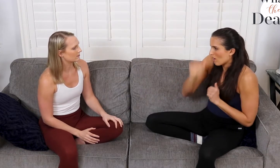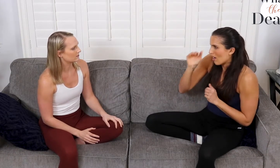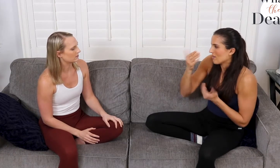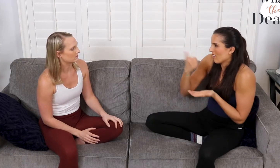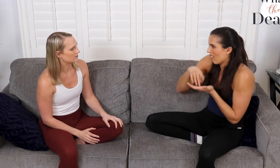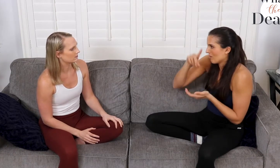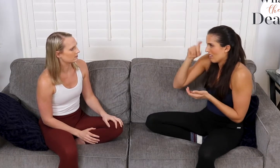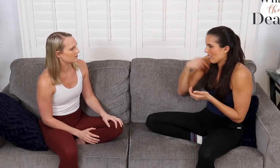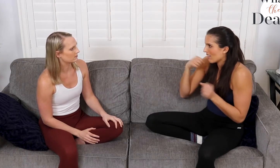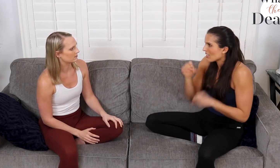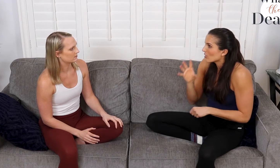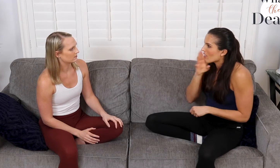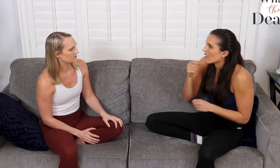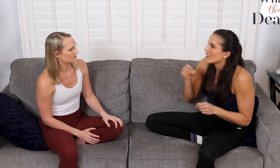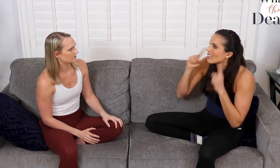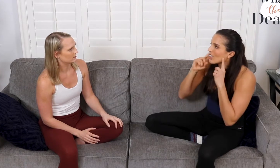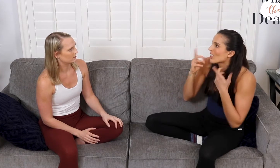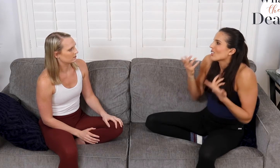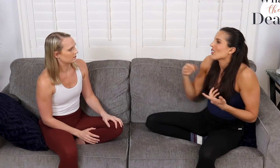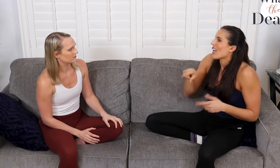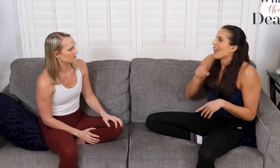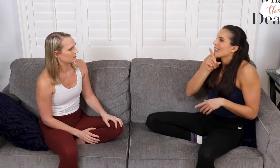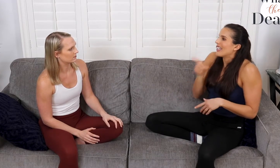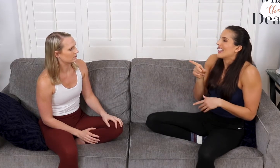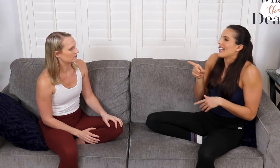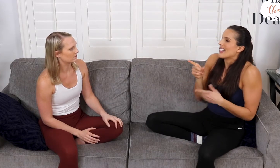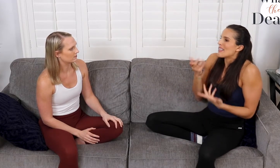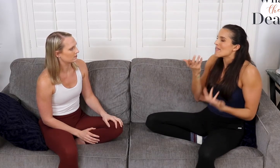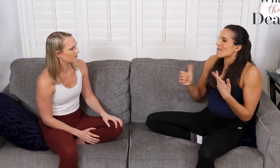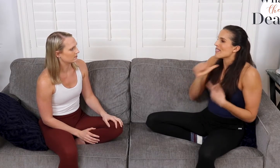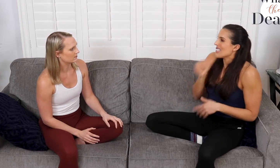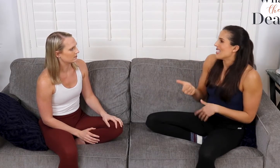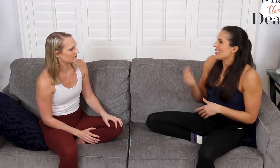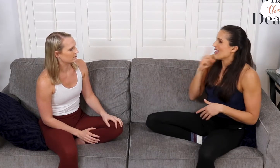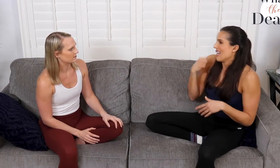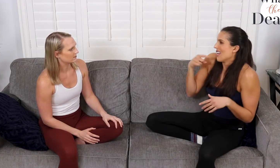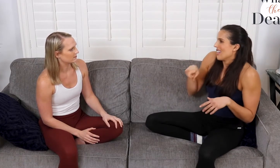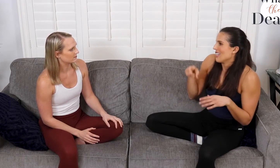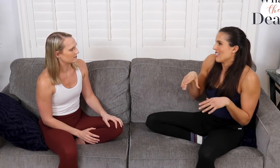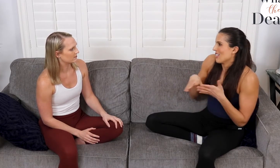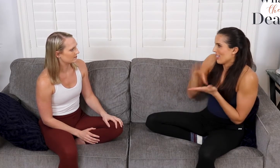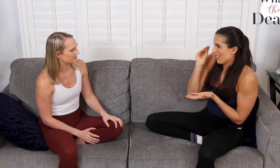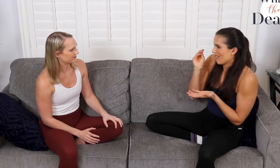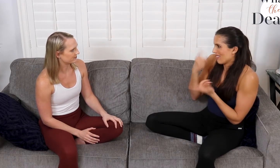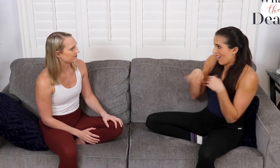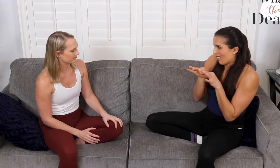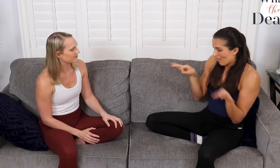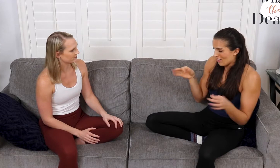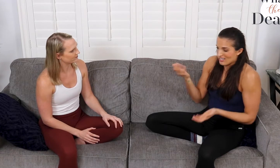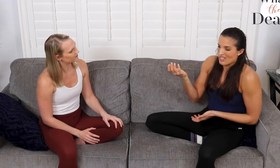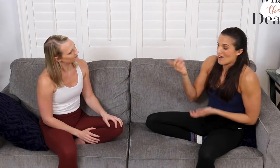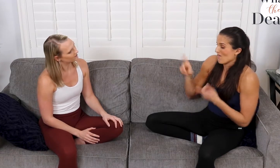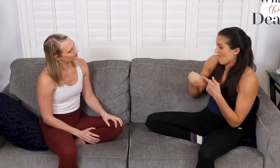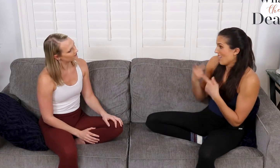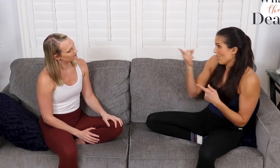to. Exactly. And or I can't, or, just little things or those little words that I hear all the time from people that I've